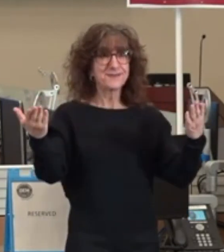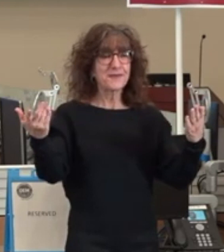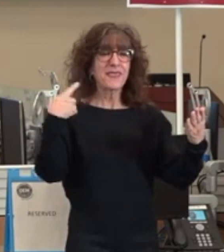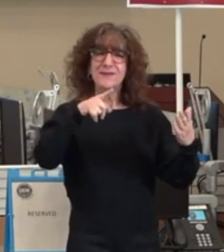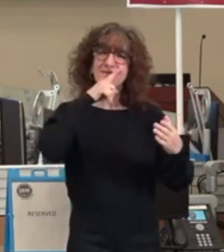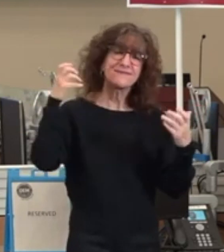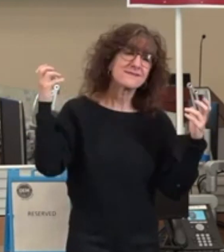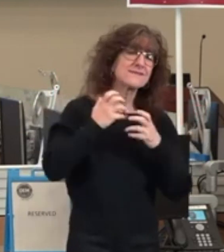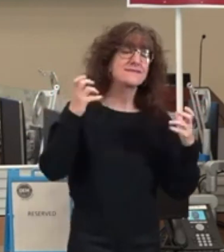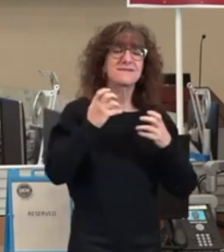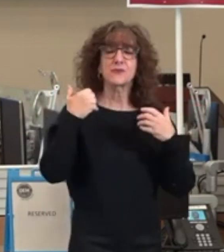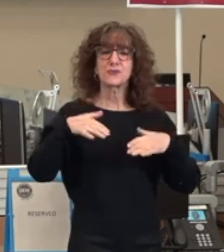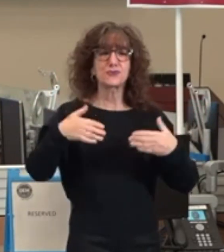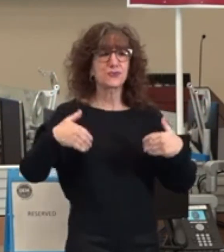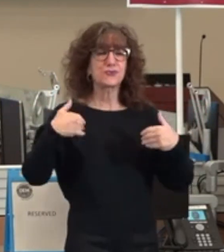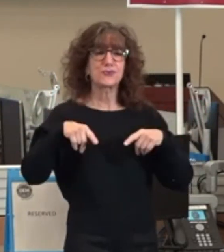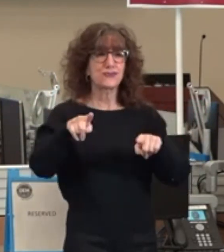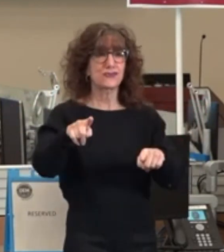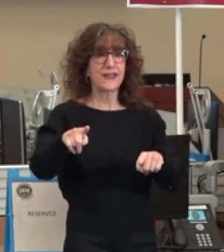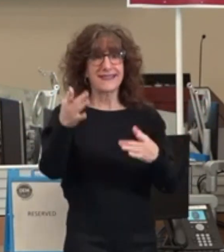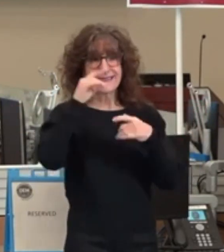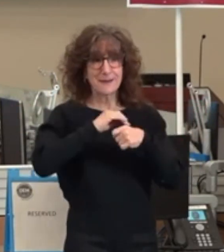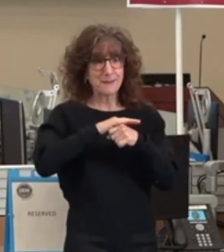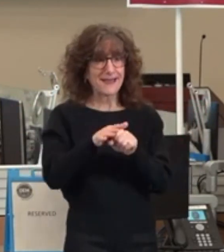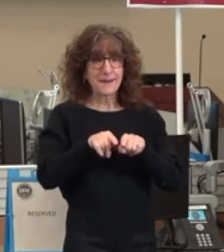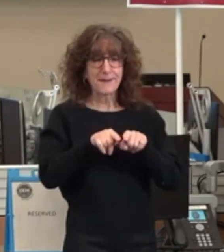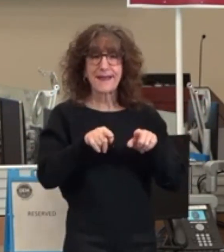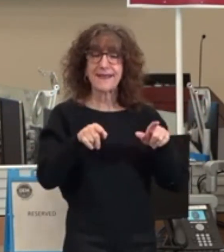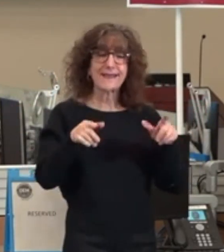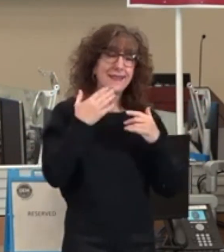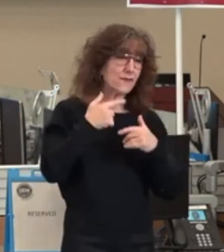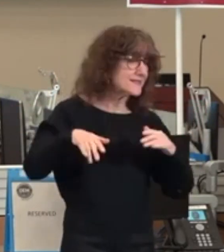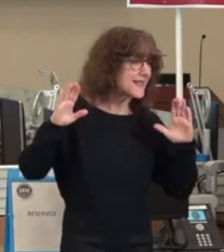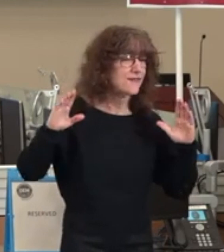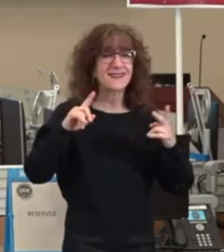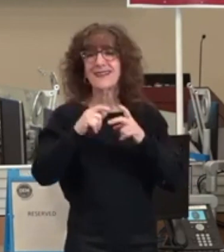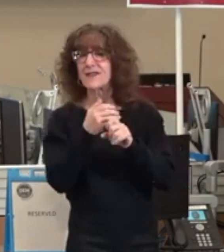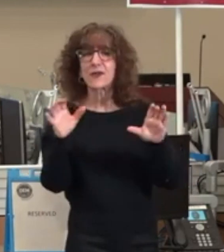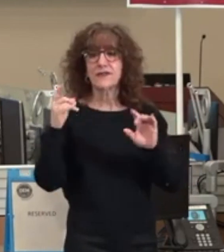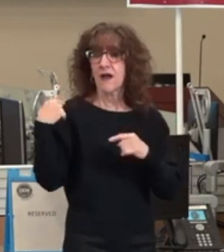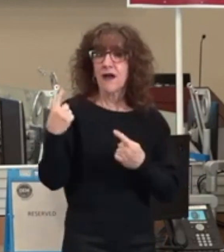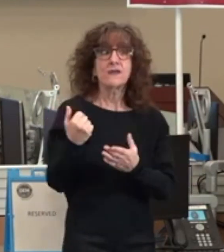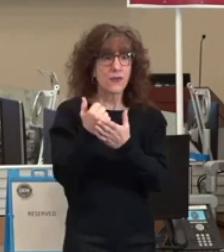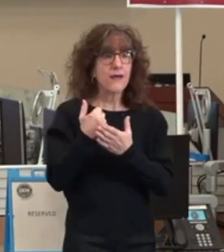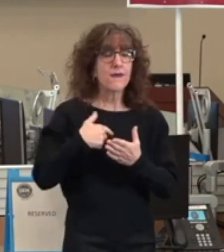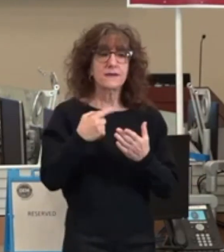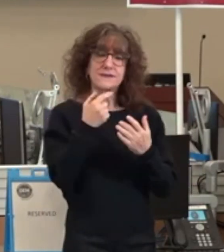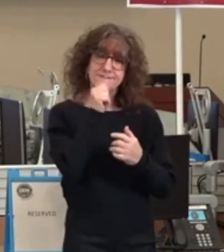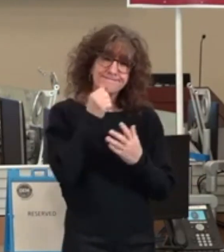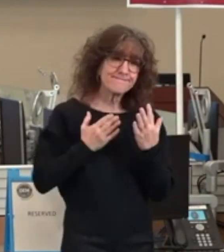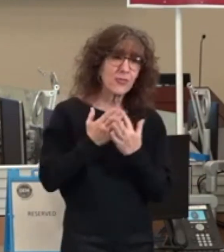been absolutely amazing during this pandemic. Thank you for your sacrifices. Thank you for all that you have done to help us make it